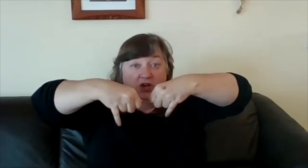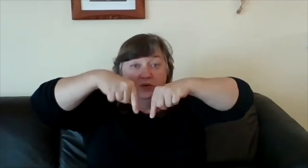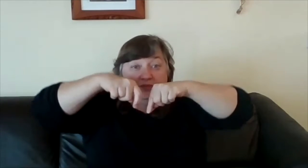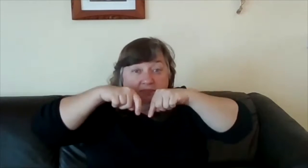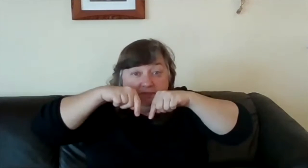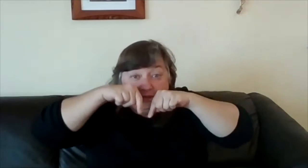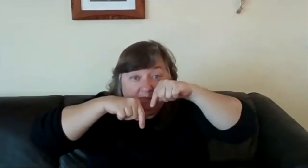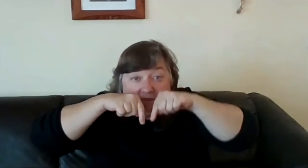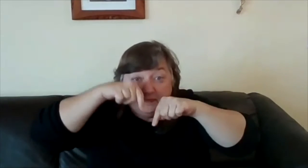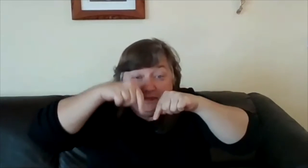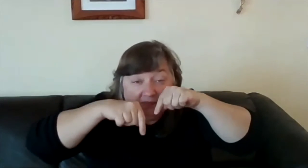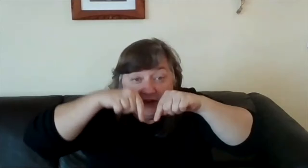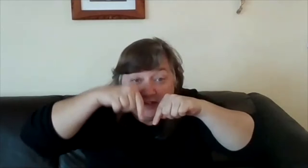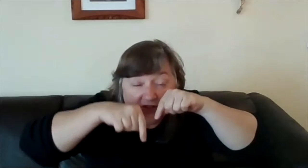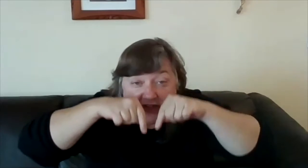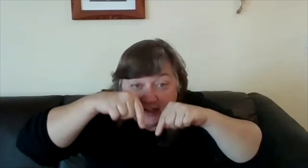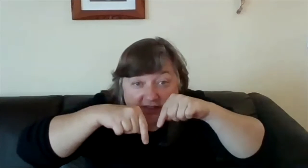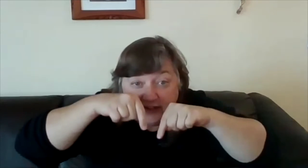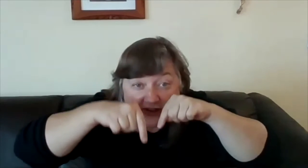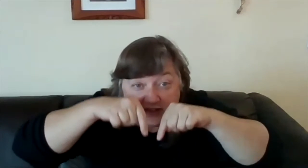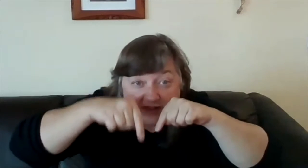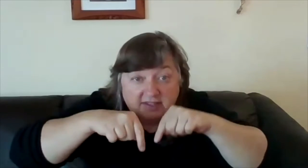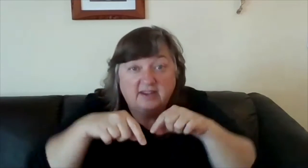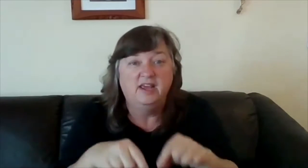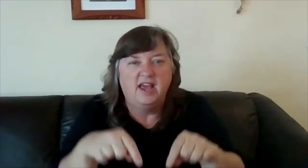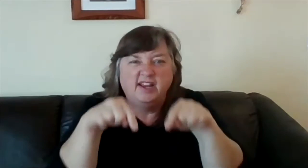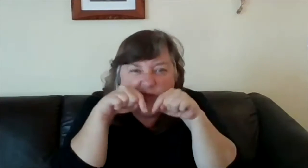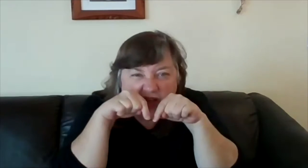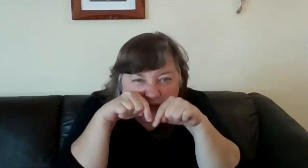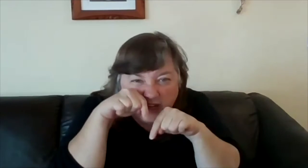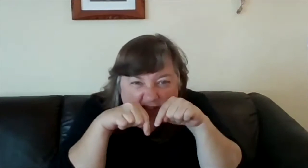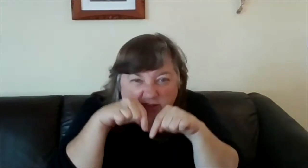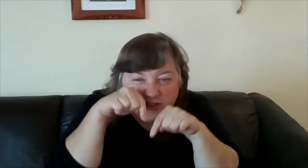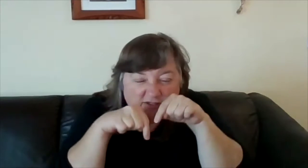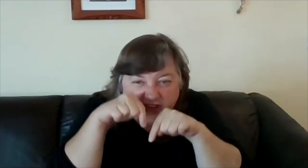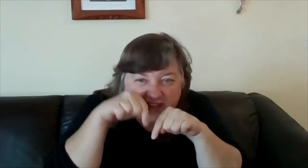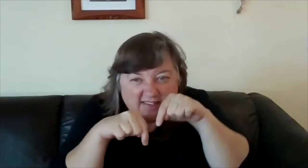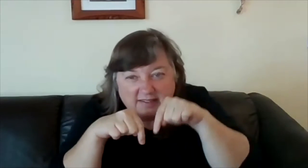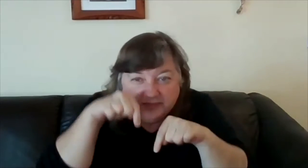Tiptoe is your index fingers instead, and you bring them kind of close to your face.